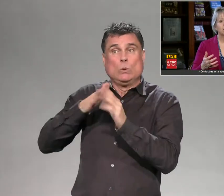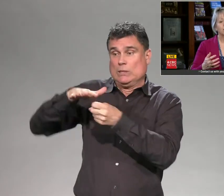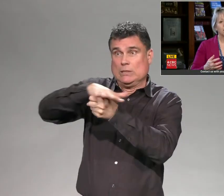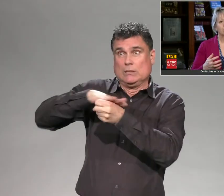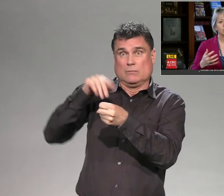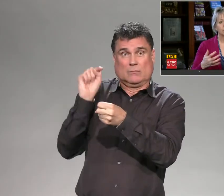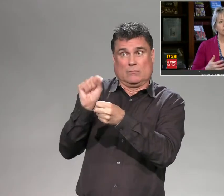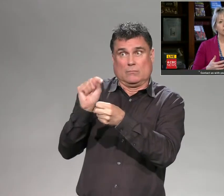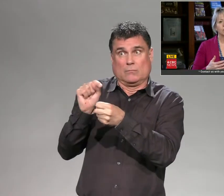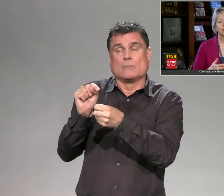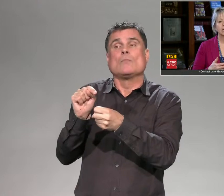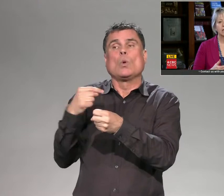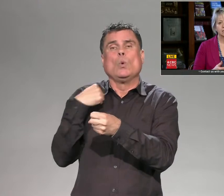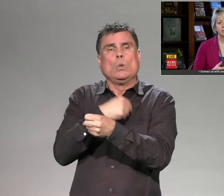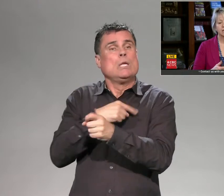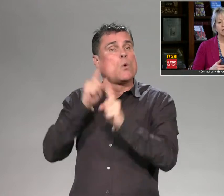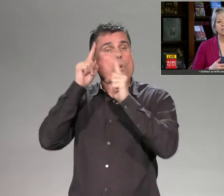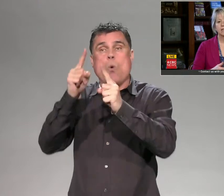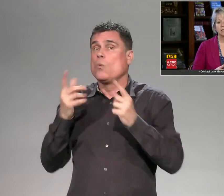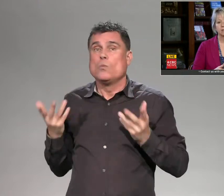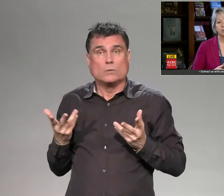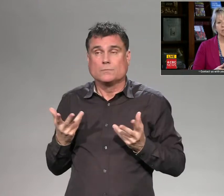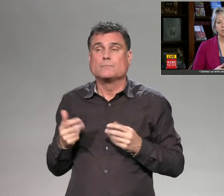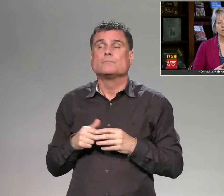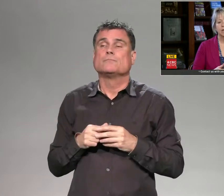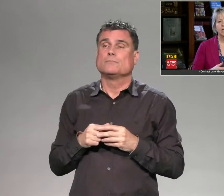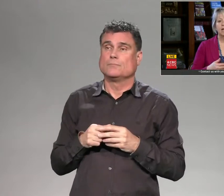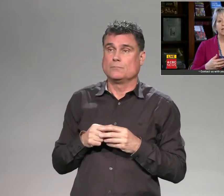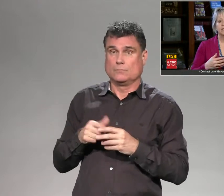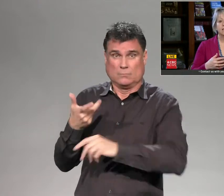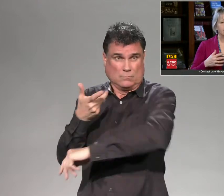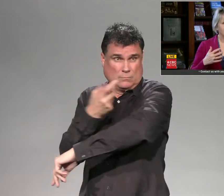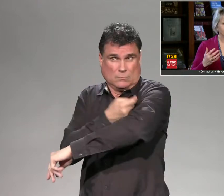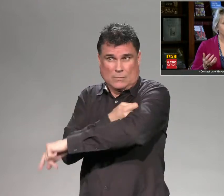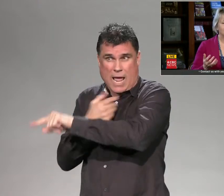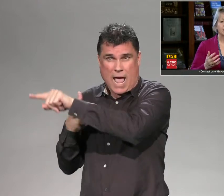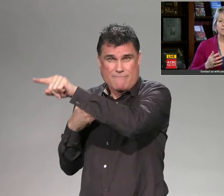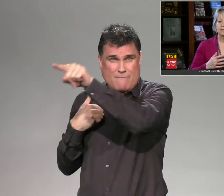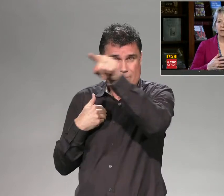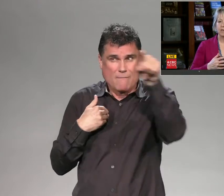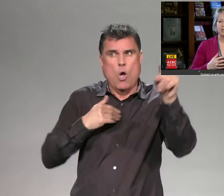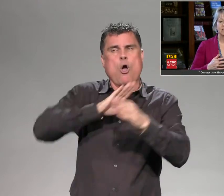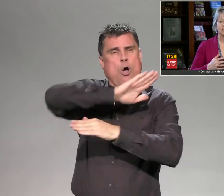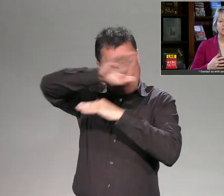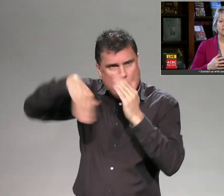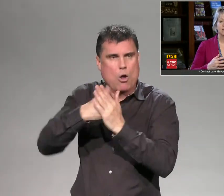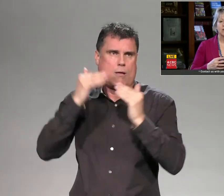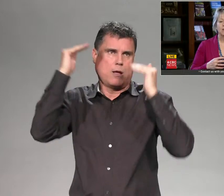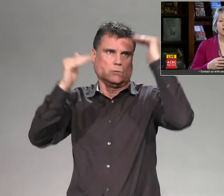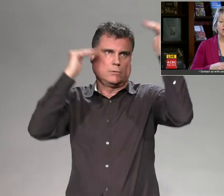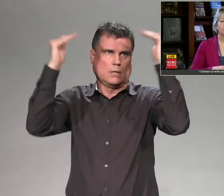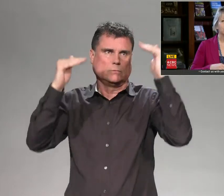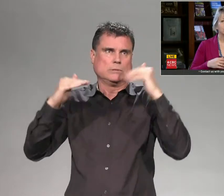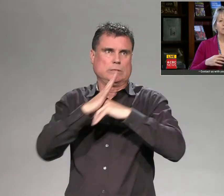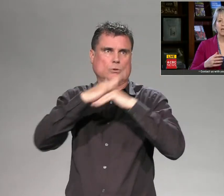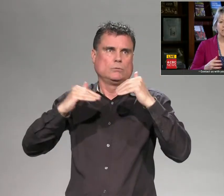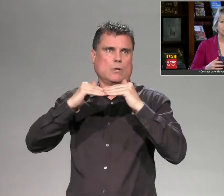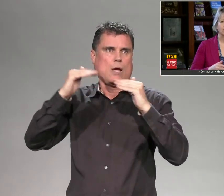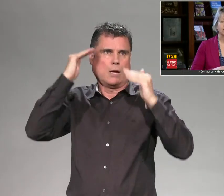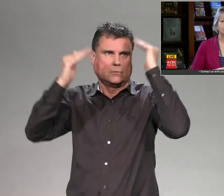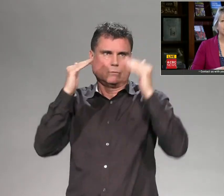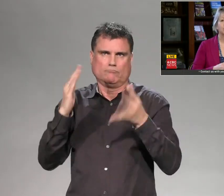living on and off reserve, who are connected to that community. And it has meant, in some cases, there has been